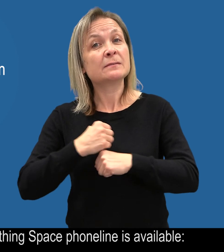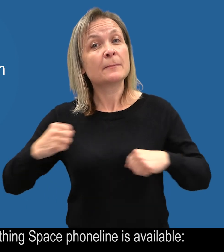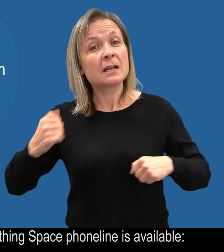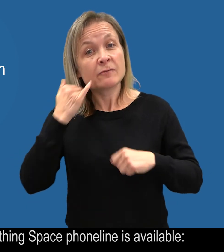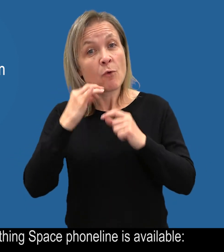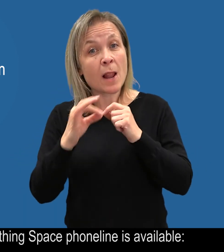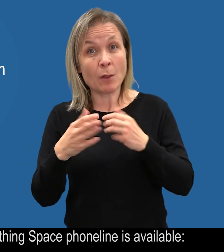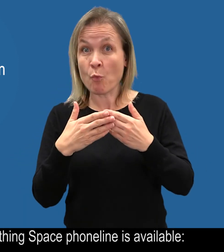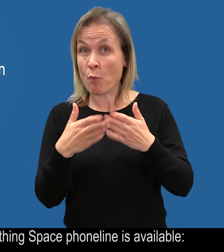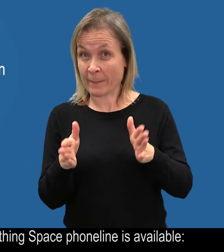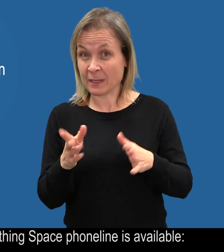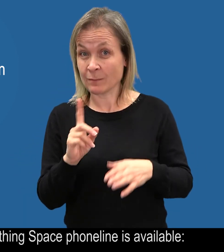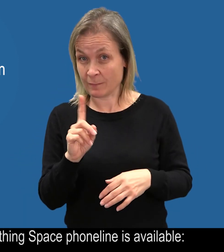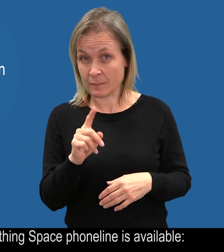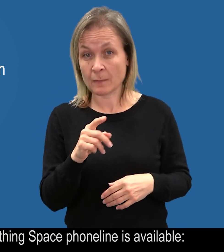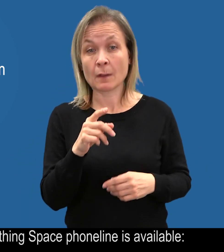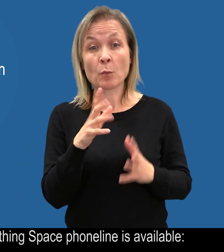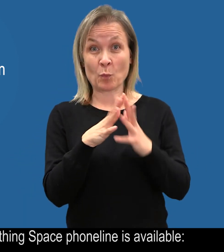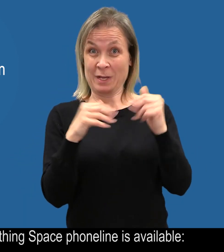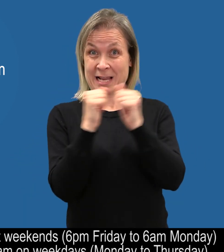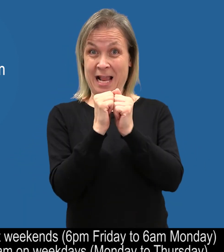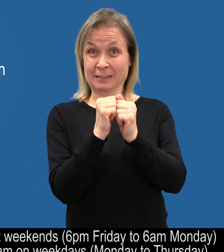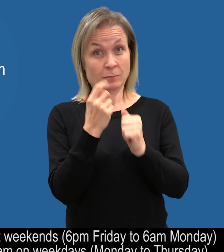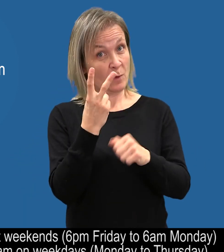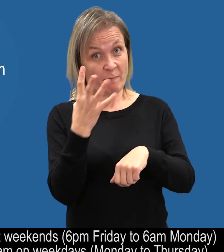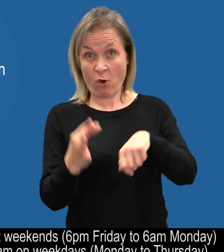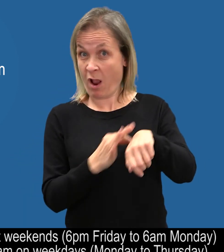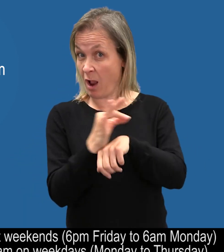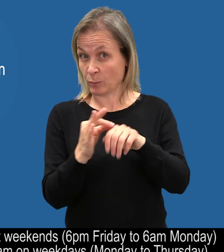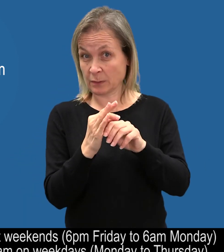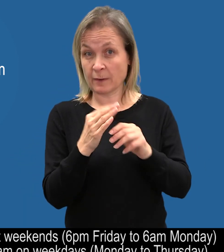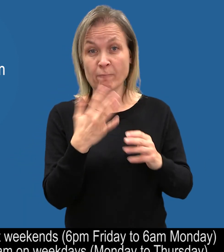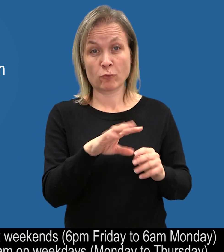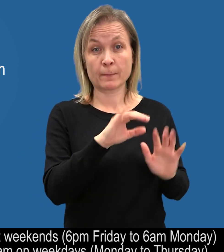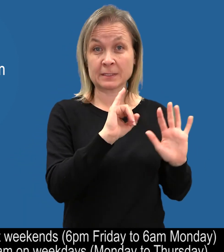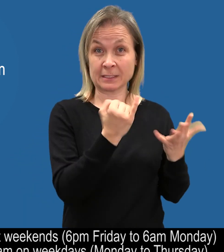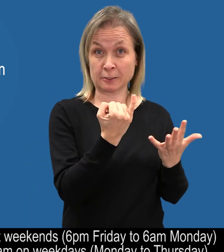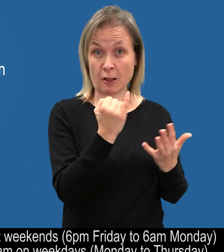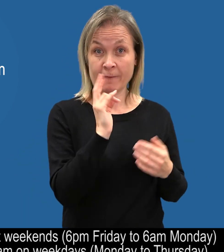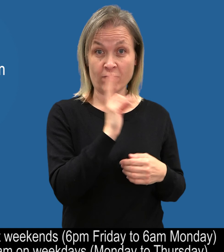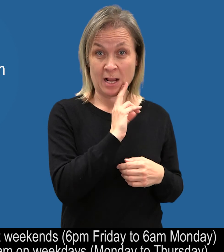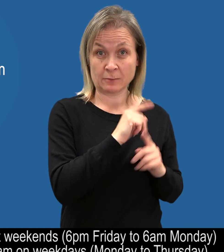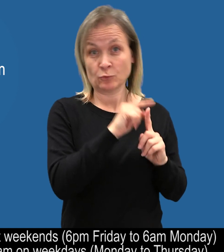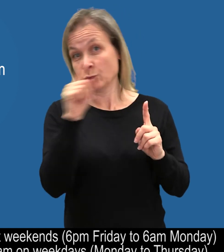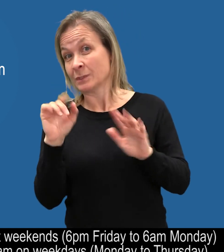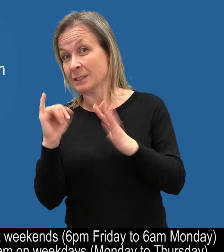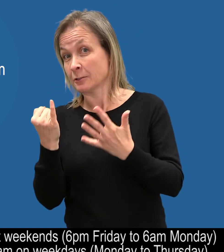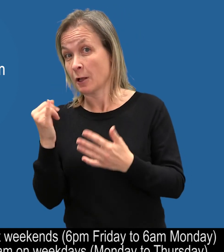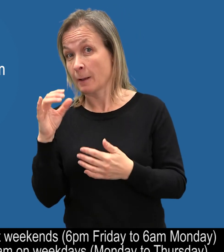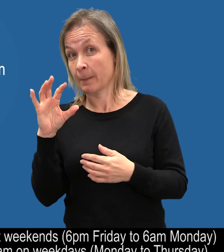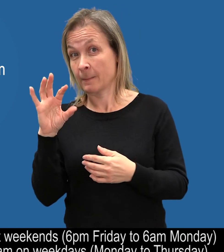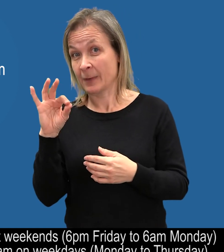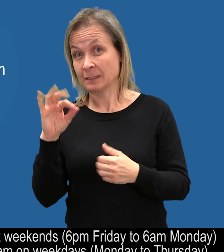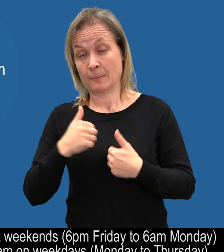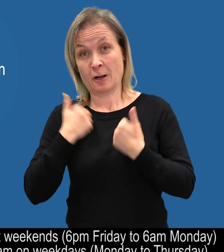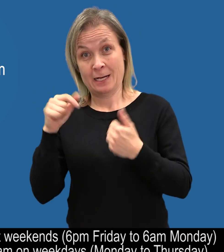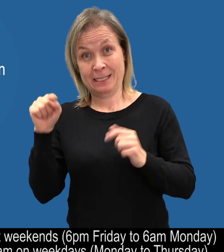8587. The Breathing Space phone line is available 24 hours at weekends, 6 p.m. Friday to 6 a.m.